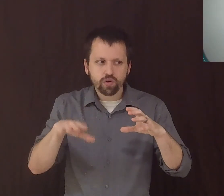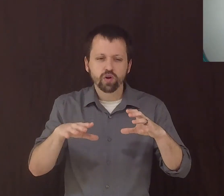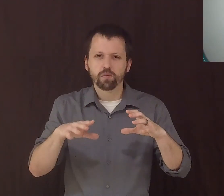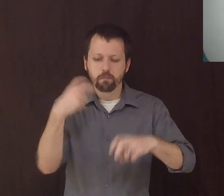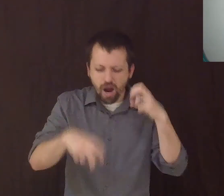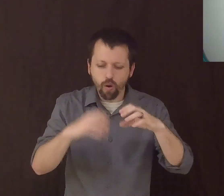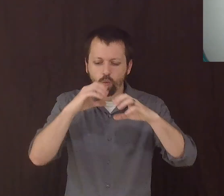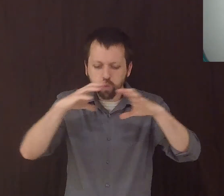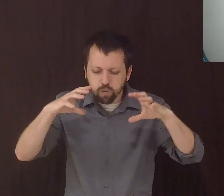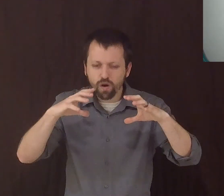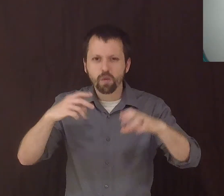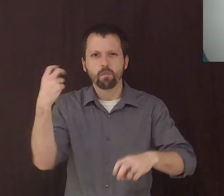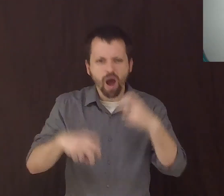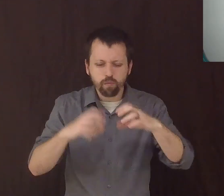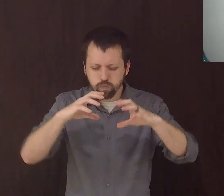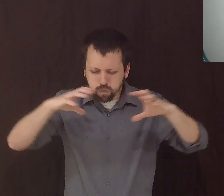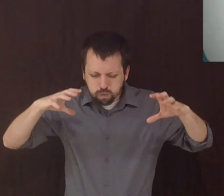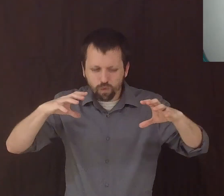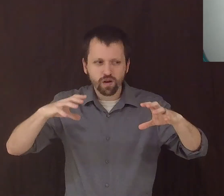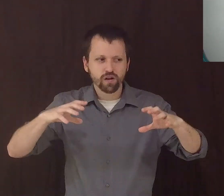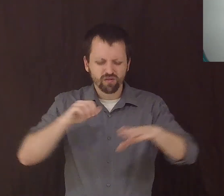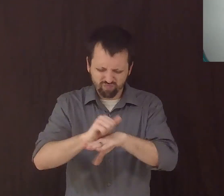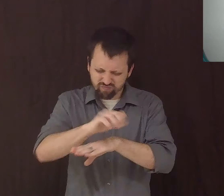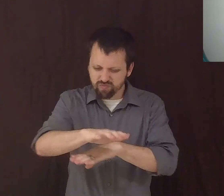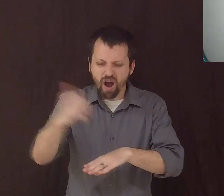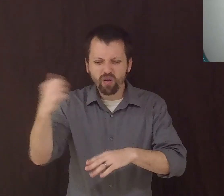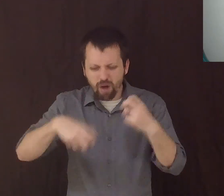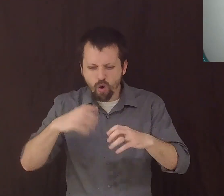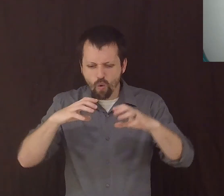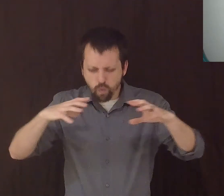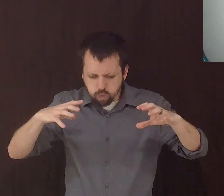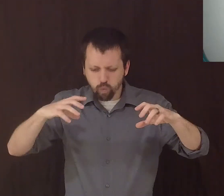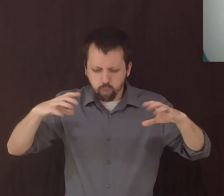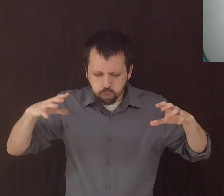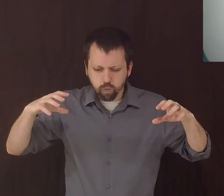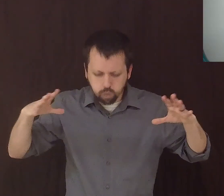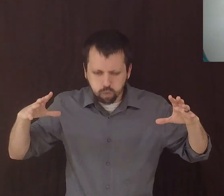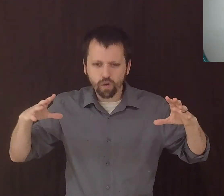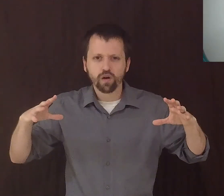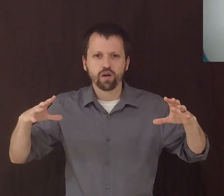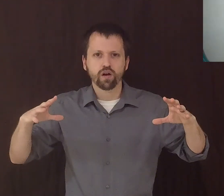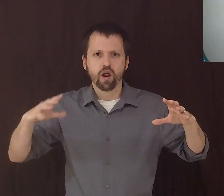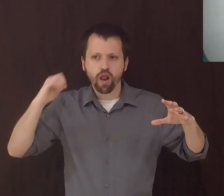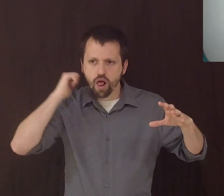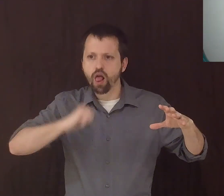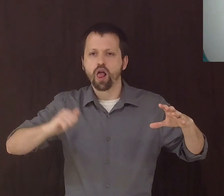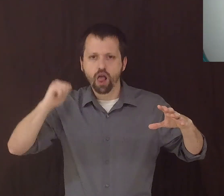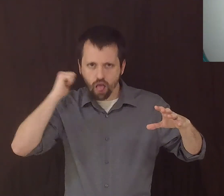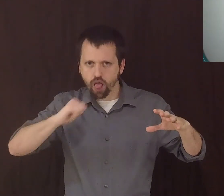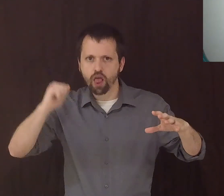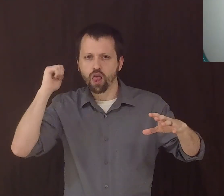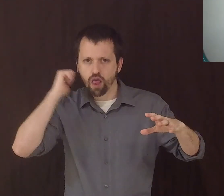you know, here's a trial. Here's a trial. God sends another one. And God's, you know, day after